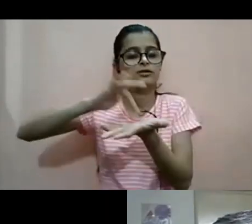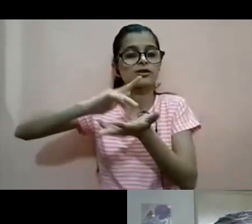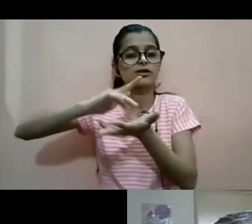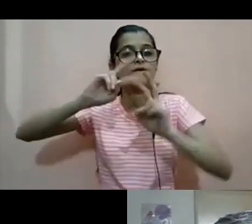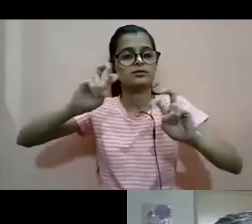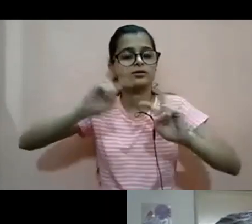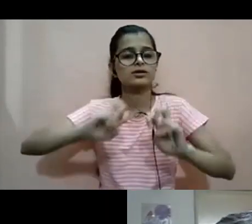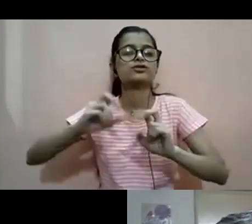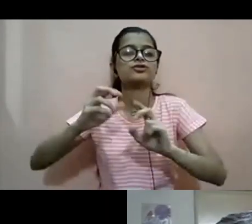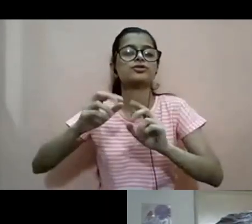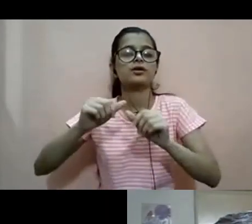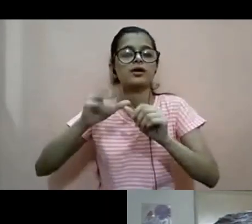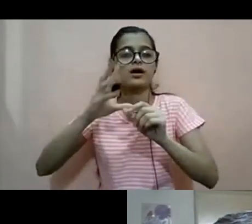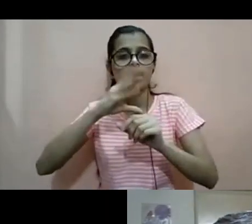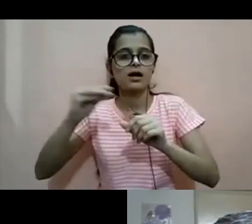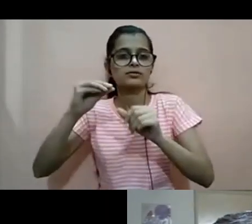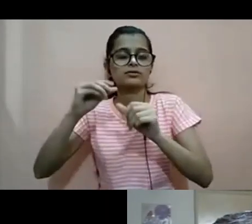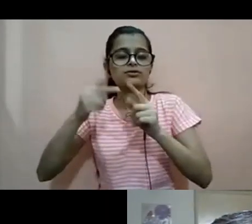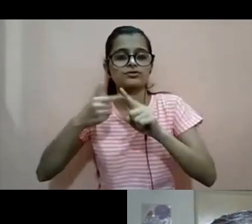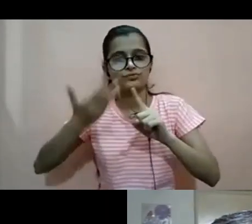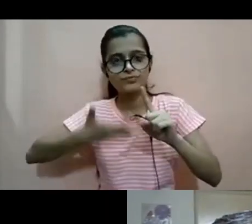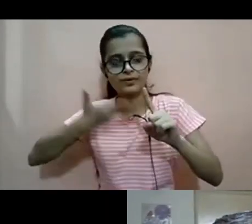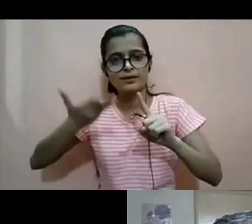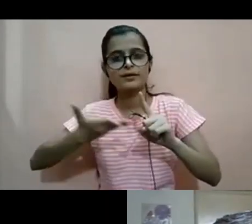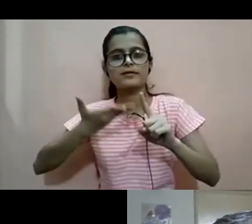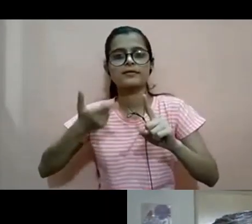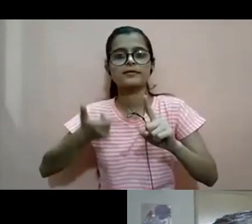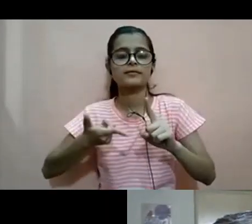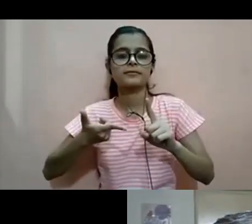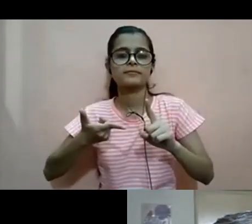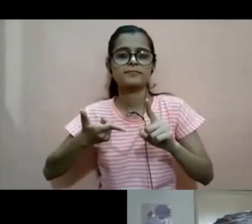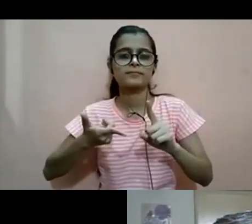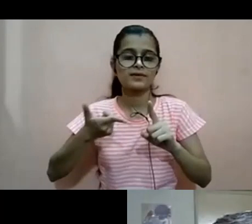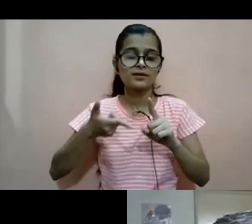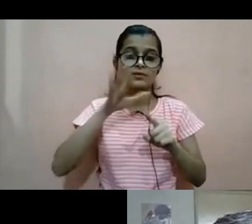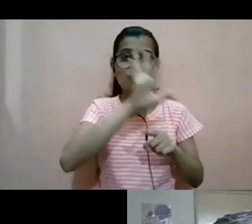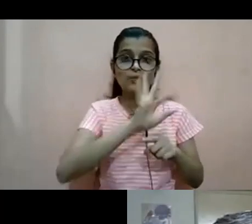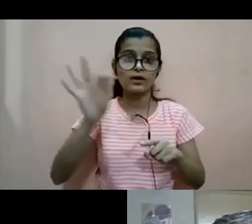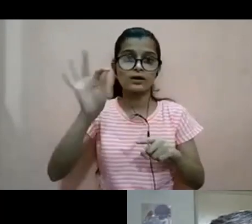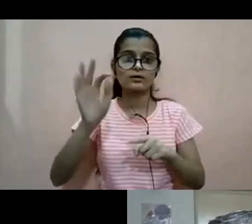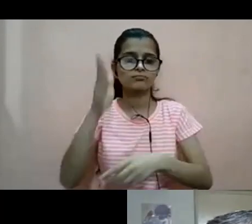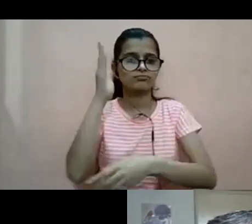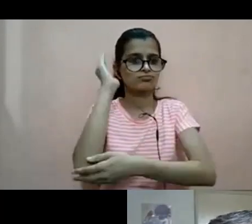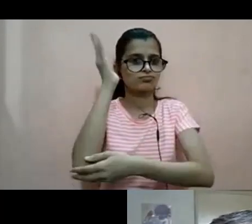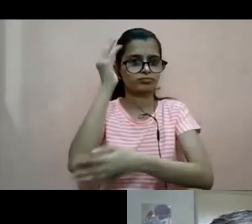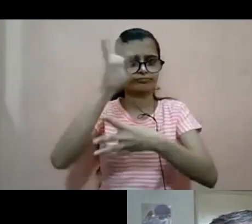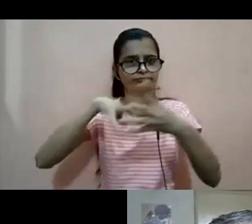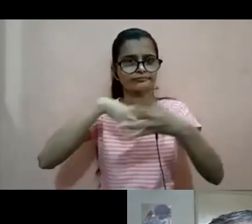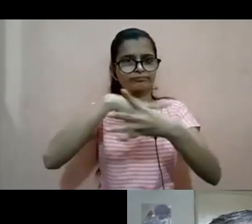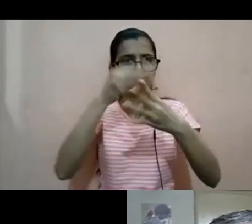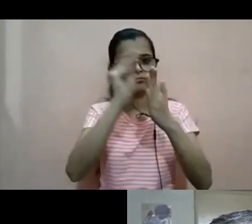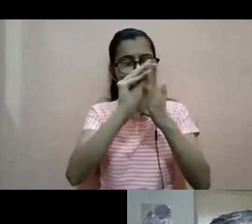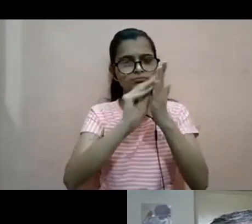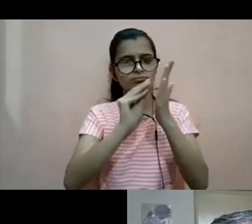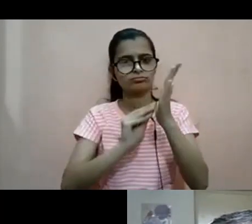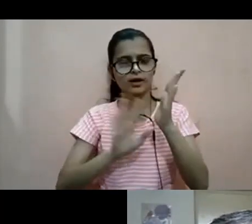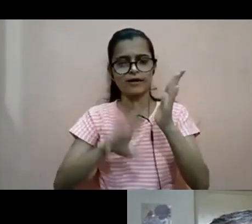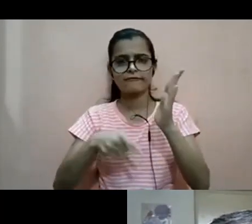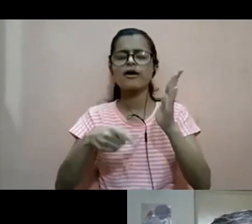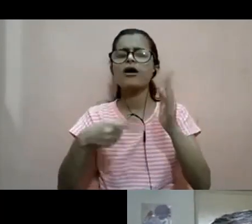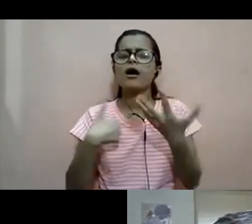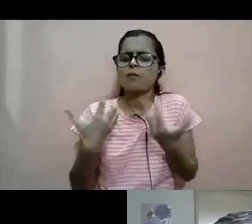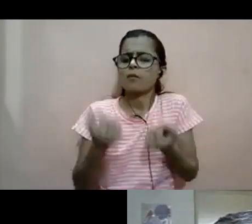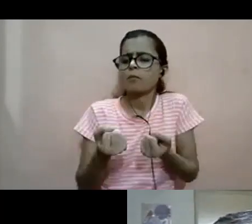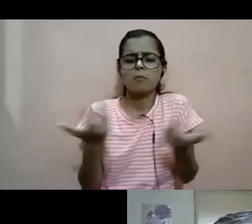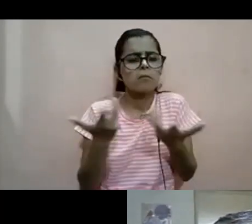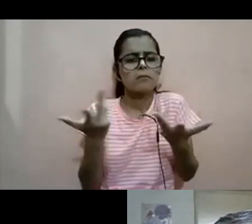that is clearly this week of online lectures is marking. And what I want to do is